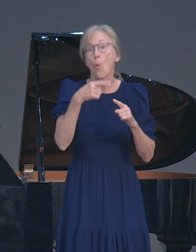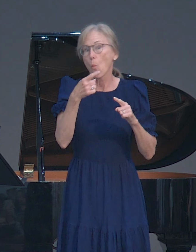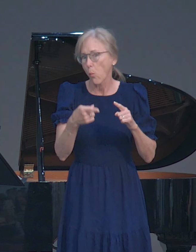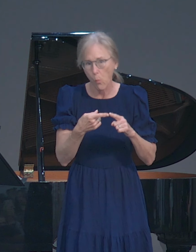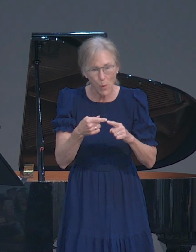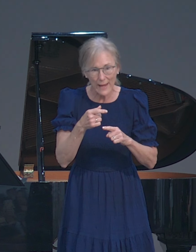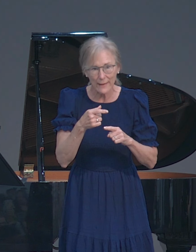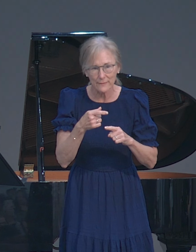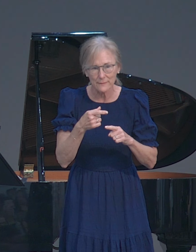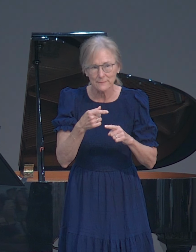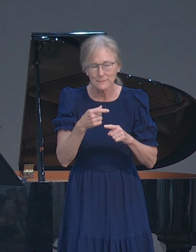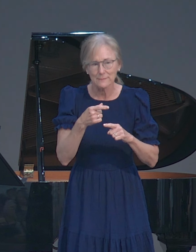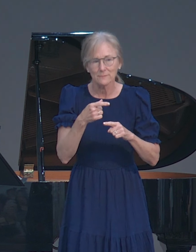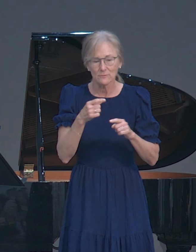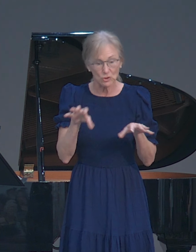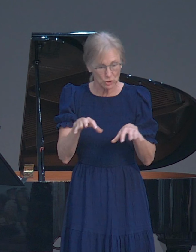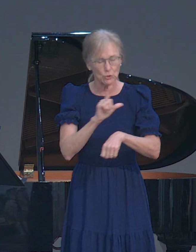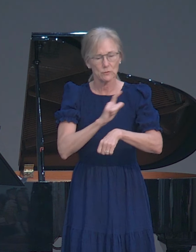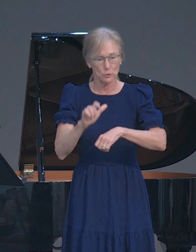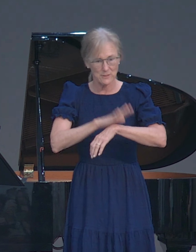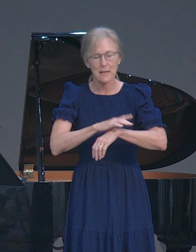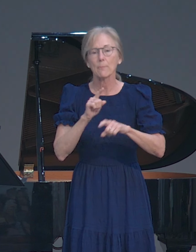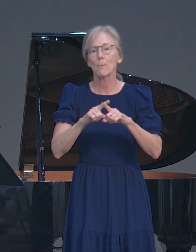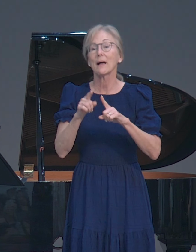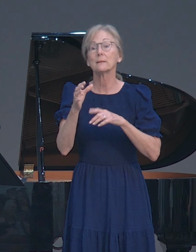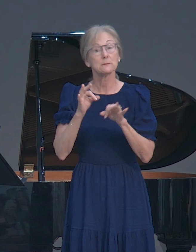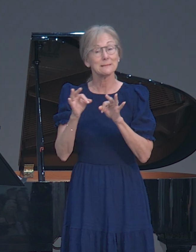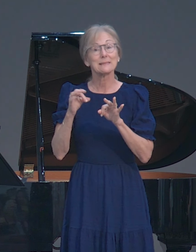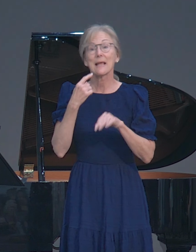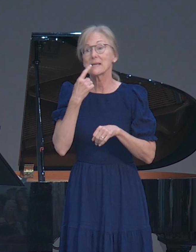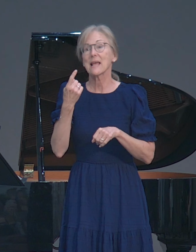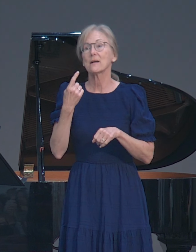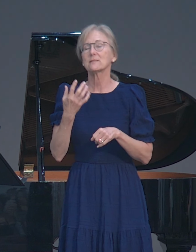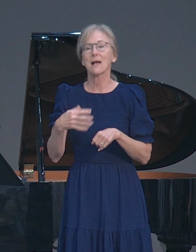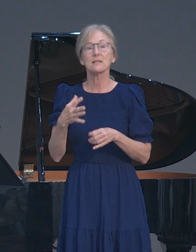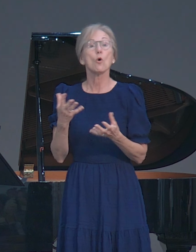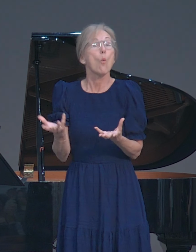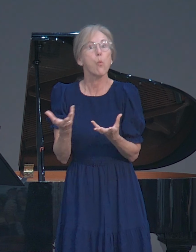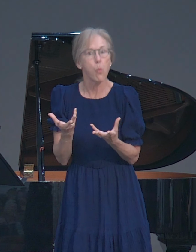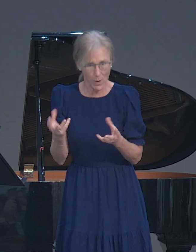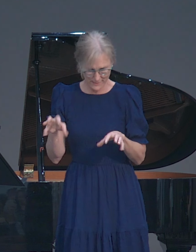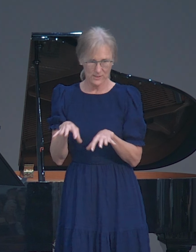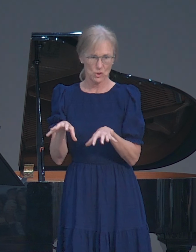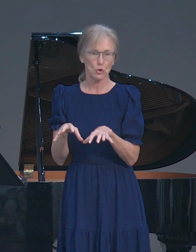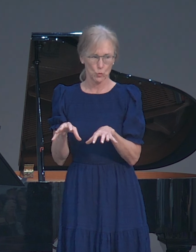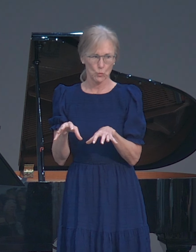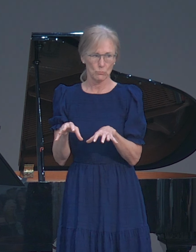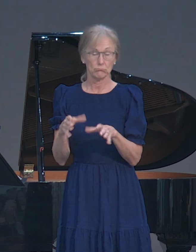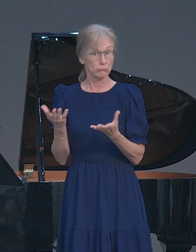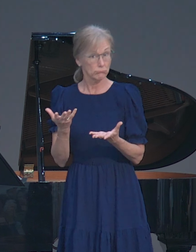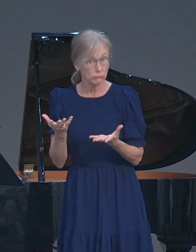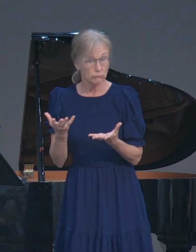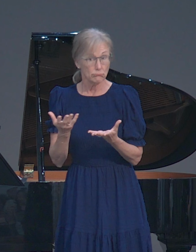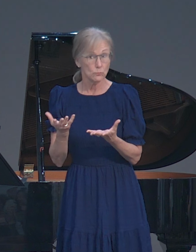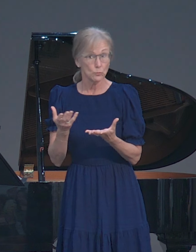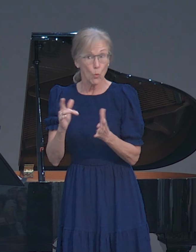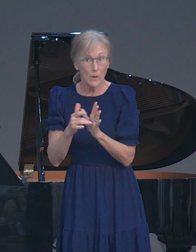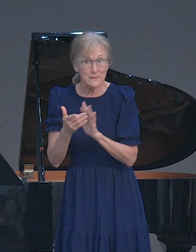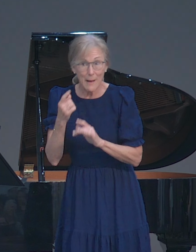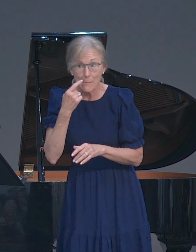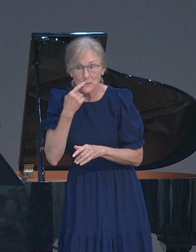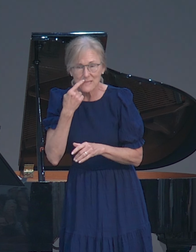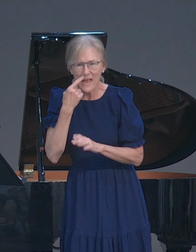what to do when we observe the Lord's table. And what the Bible tells us to do is to keep from participating in